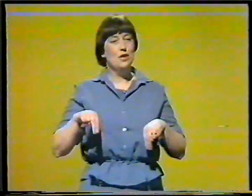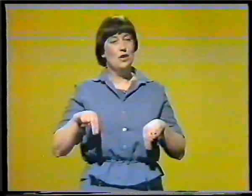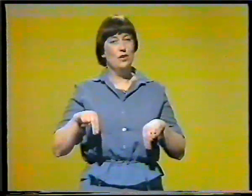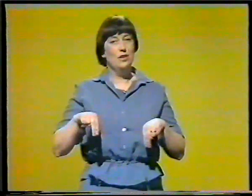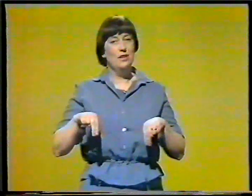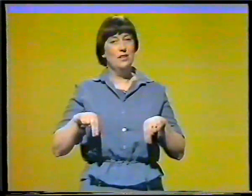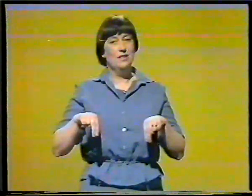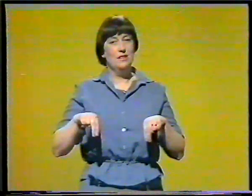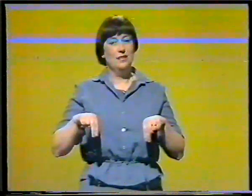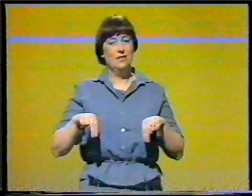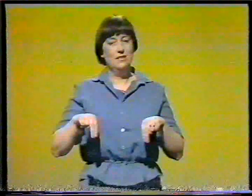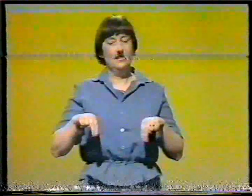Dog.